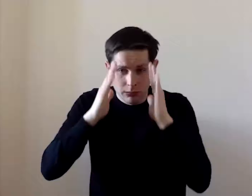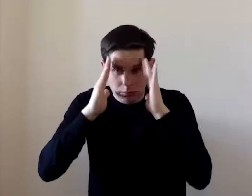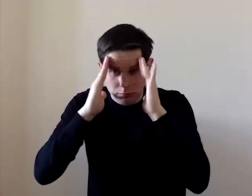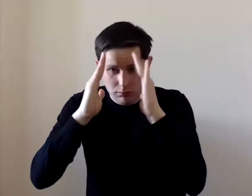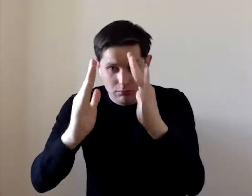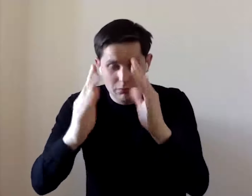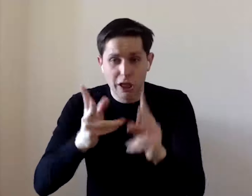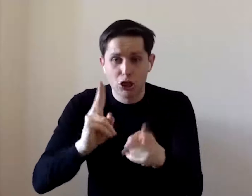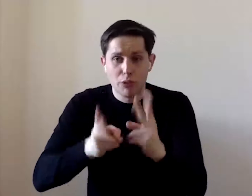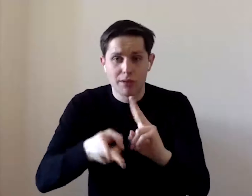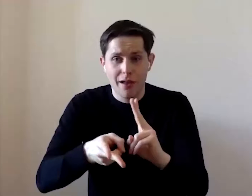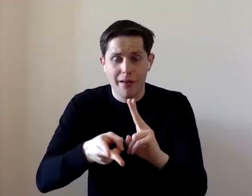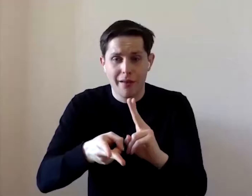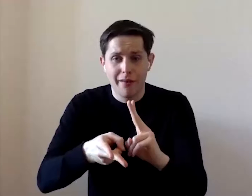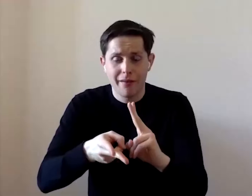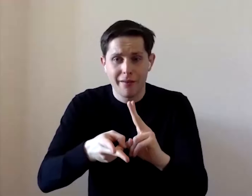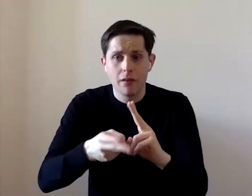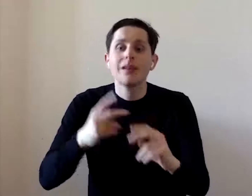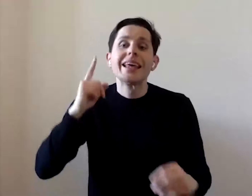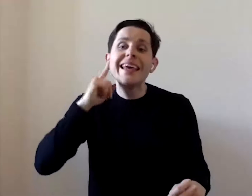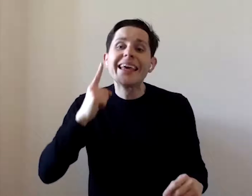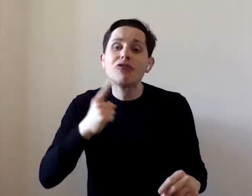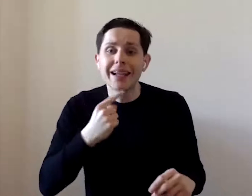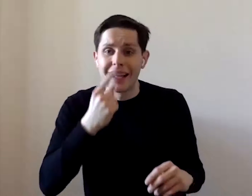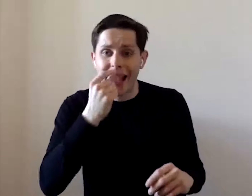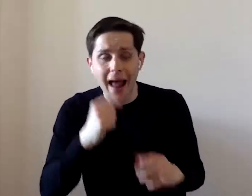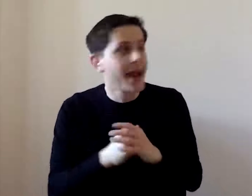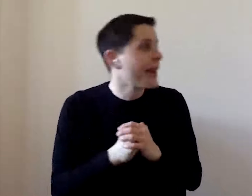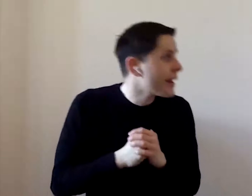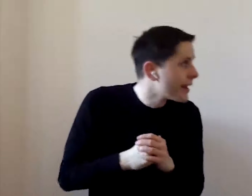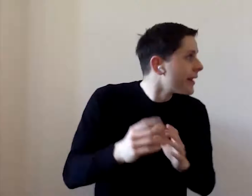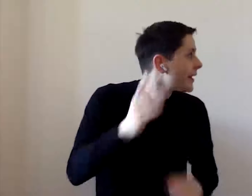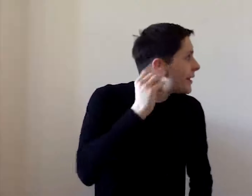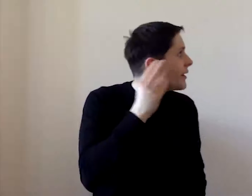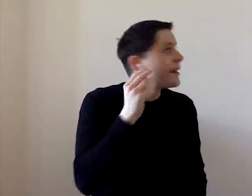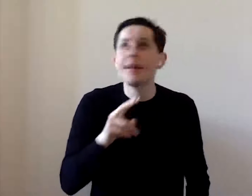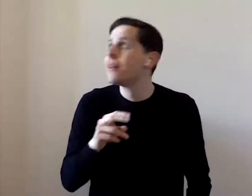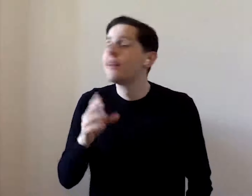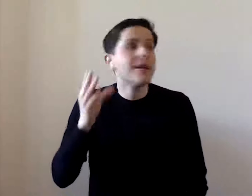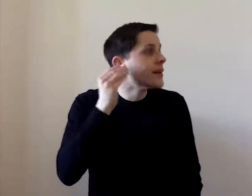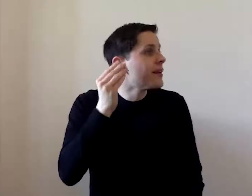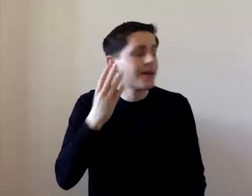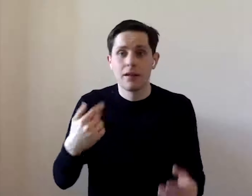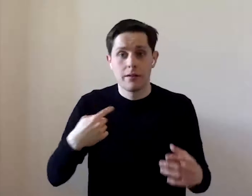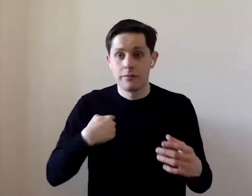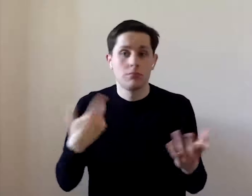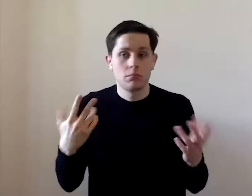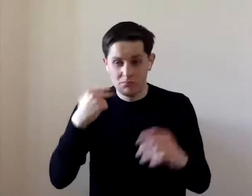worn out because my energy levels are just focused on concentrating on the Zoom, whereas